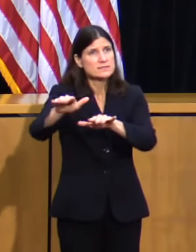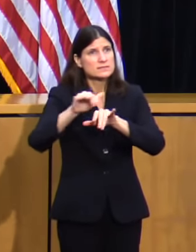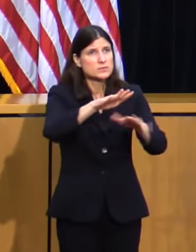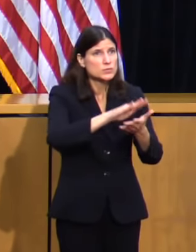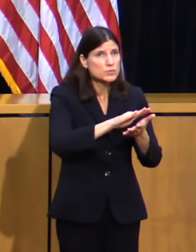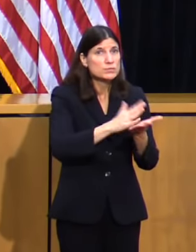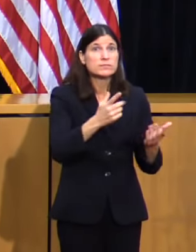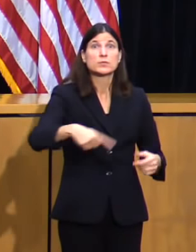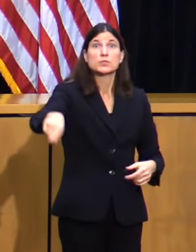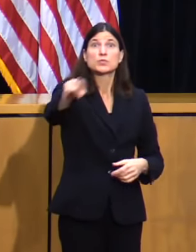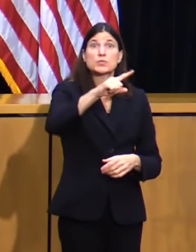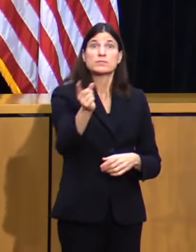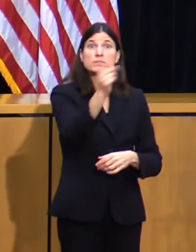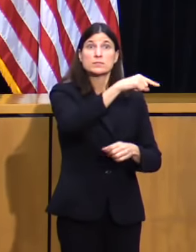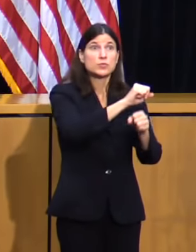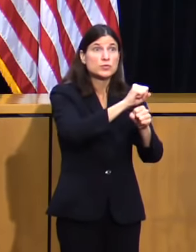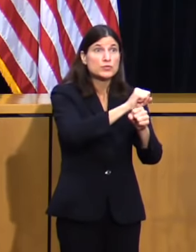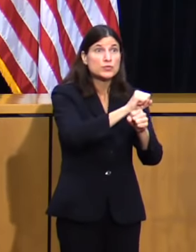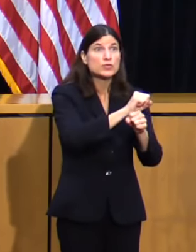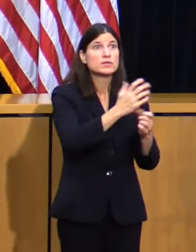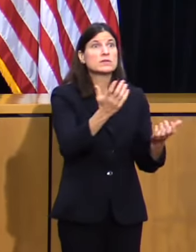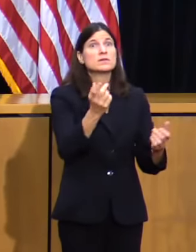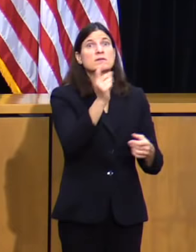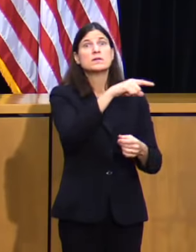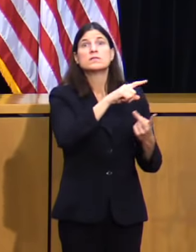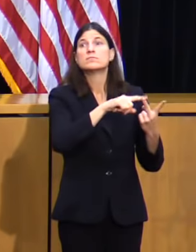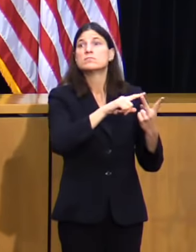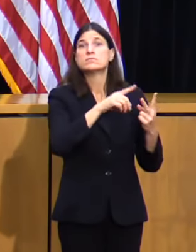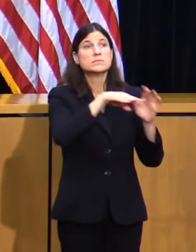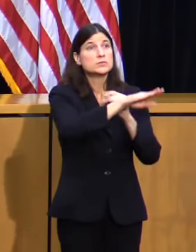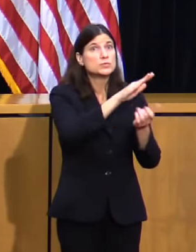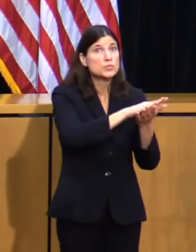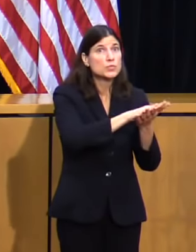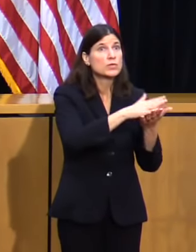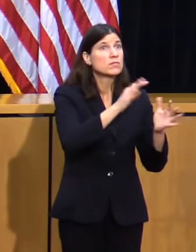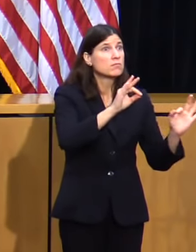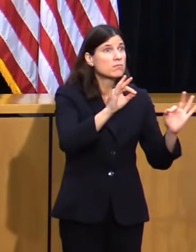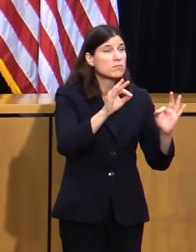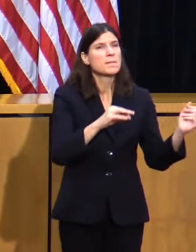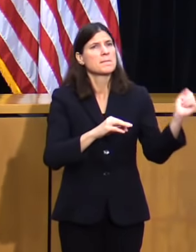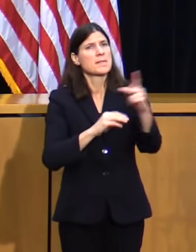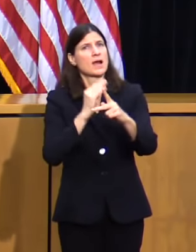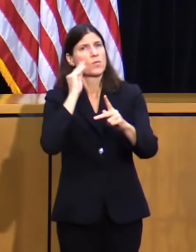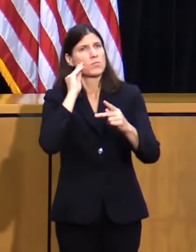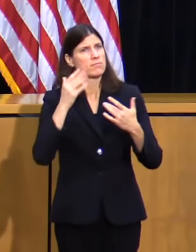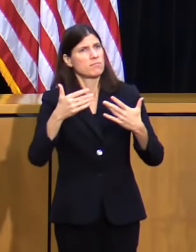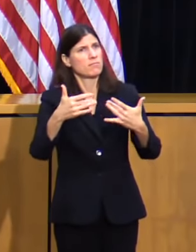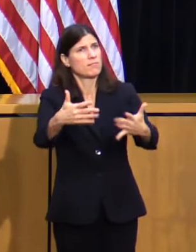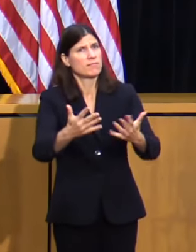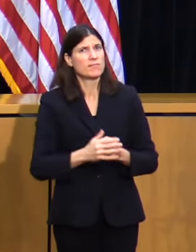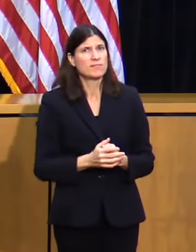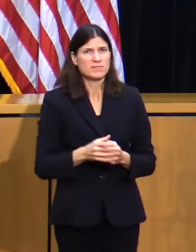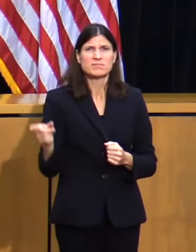inspections and surveys. Communities have done thousands more. People at